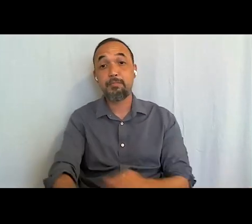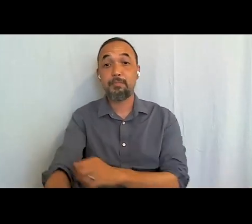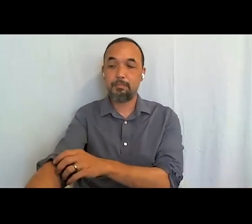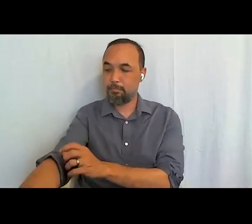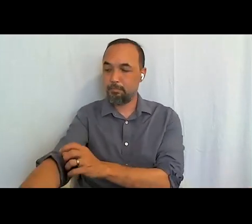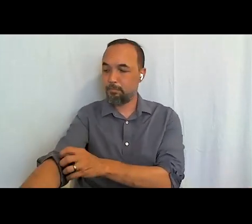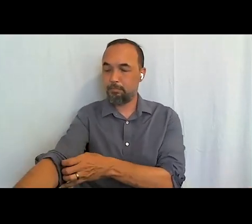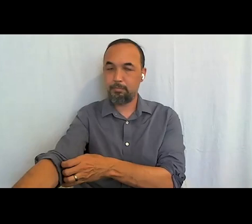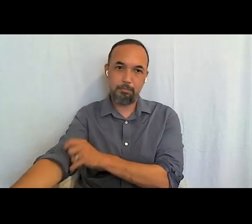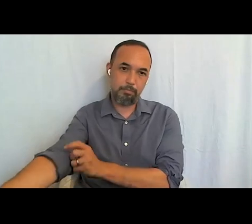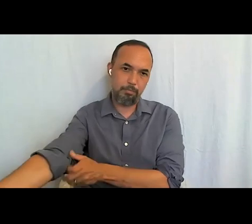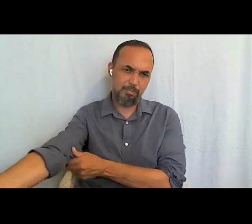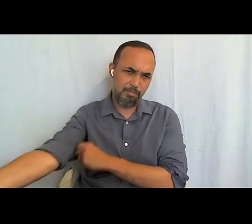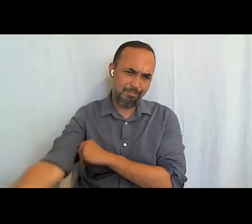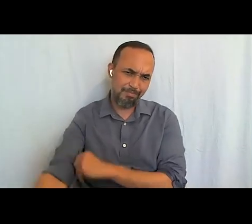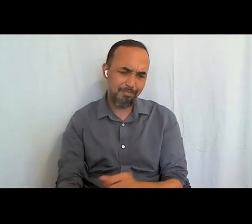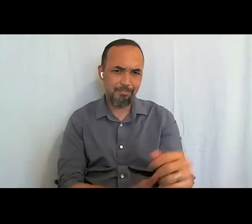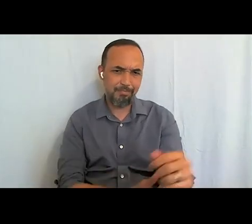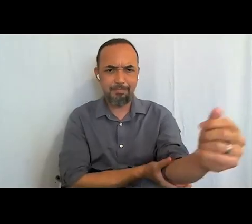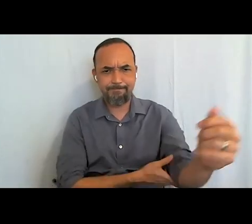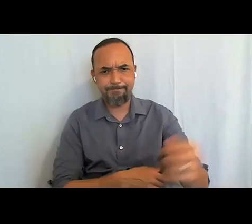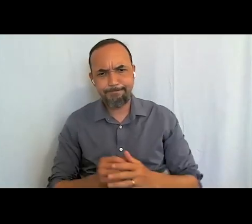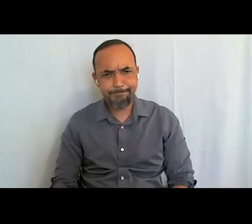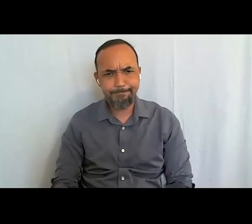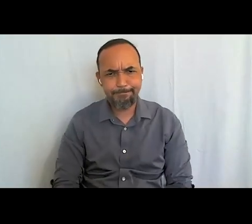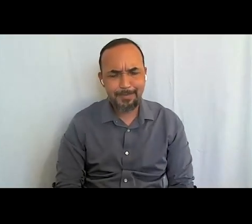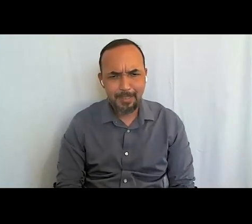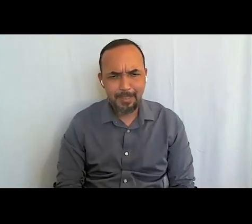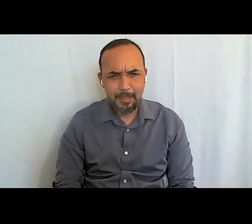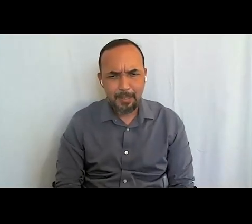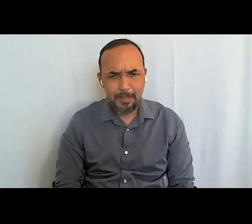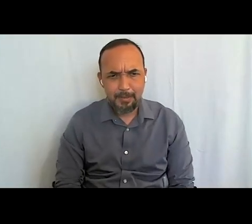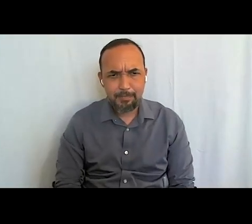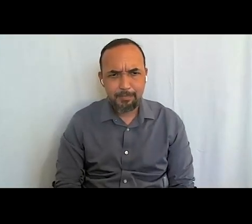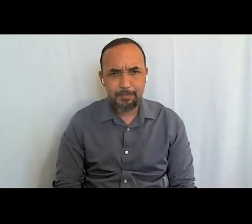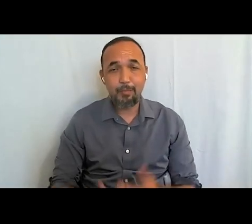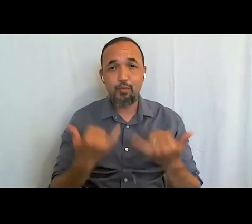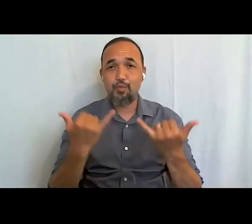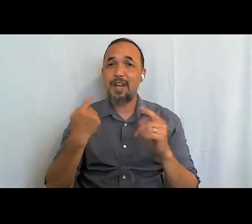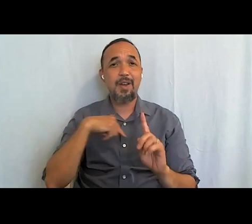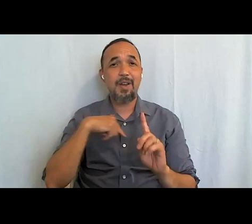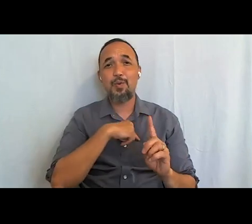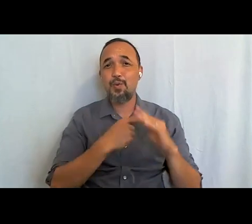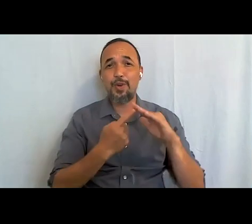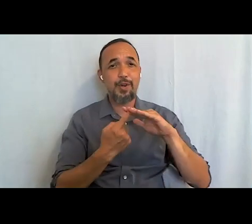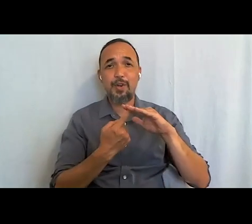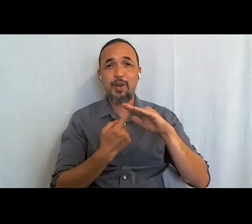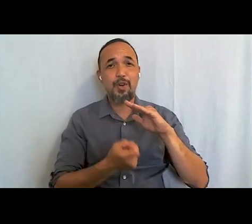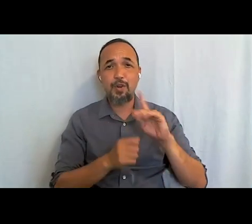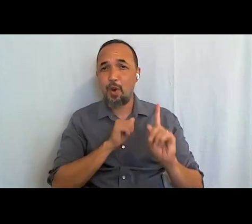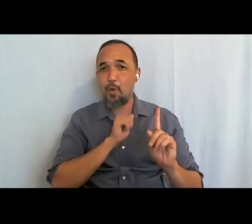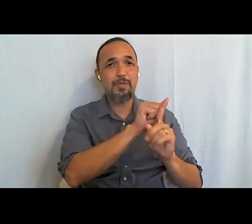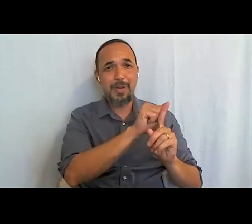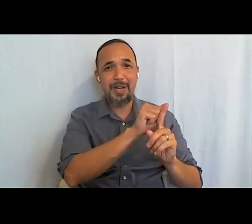B-Line. You're not saying it to everybody else. We are ghost busting behind the scenes, and we have been. We've been